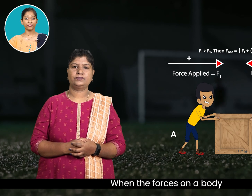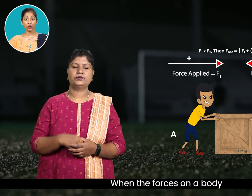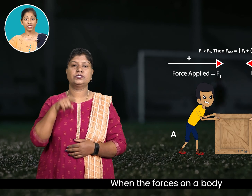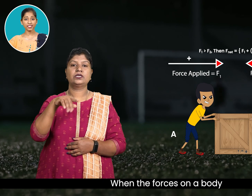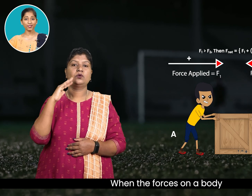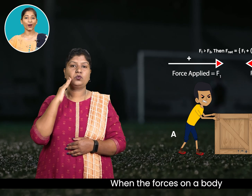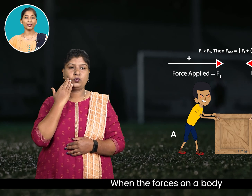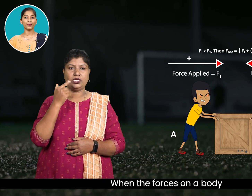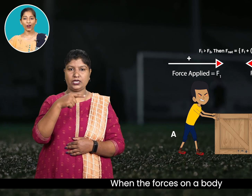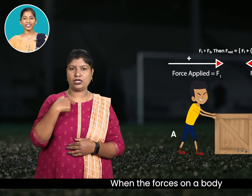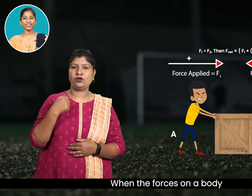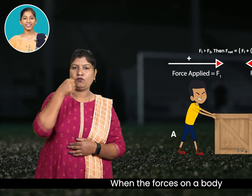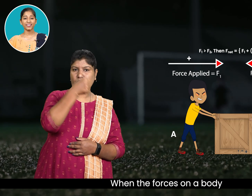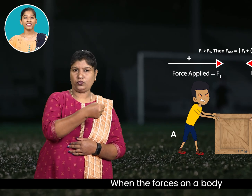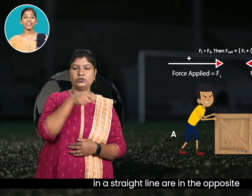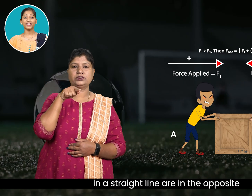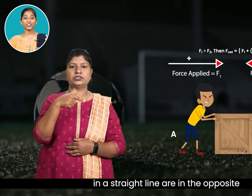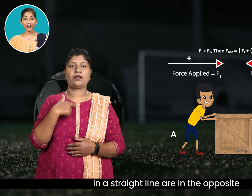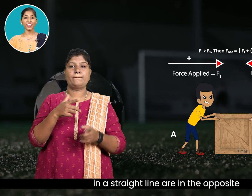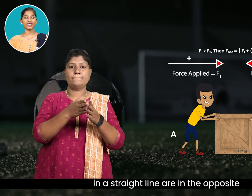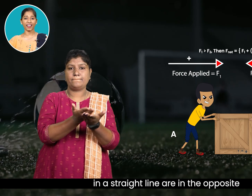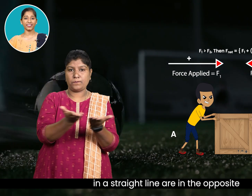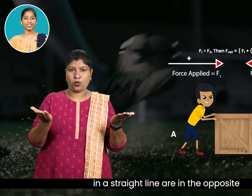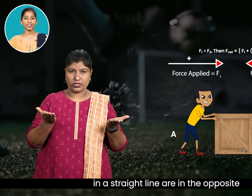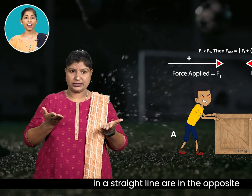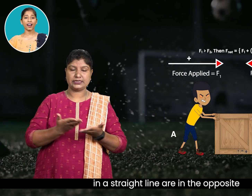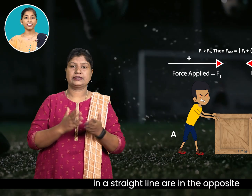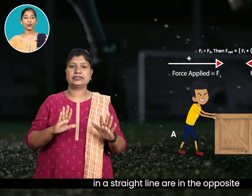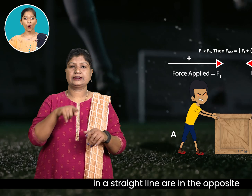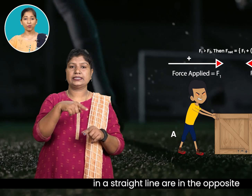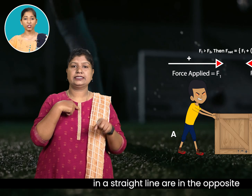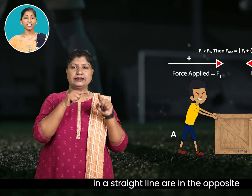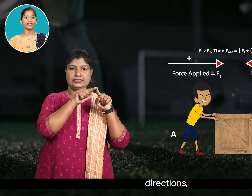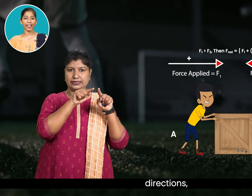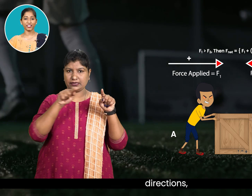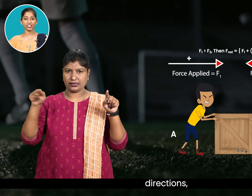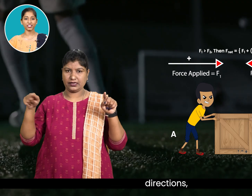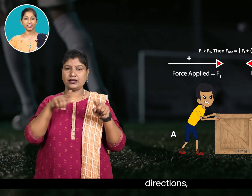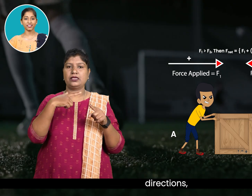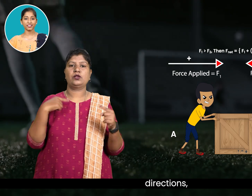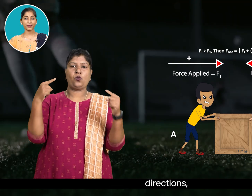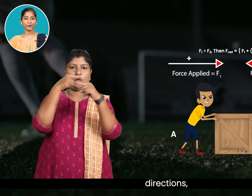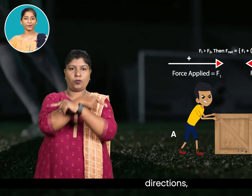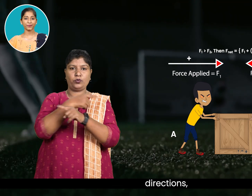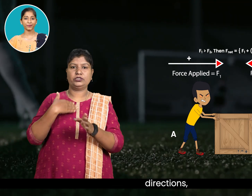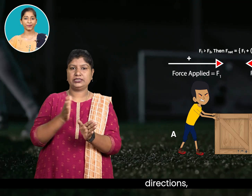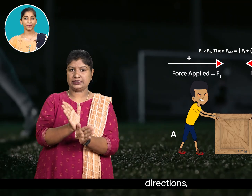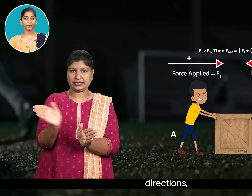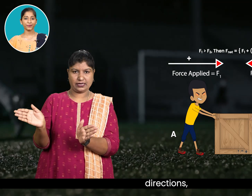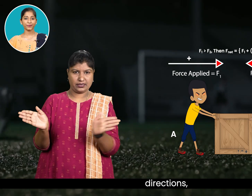When the forces on the body in a straight line are in the opposite directions,